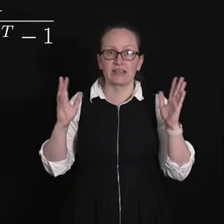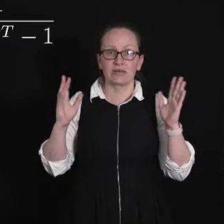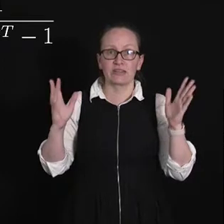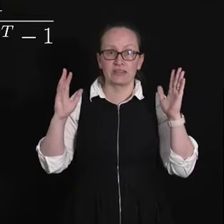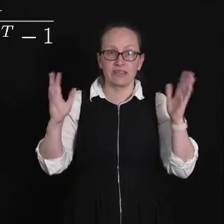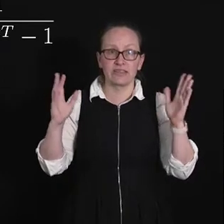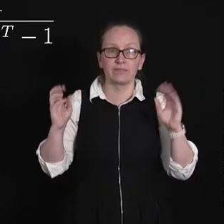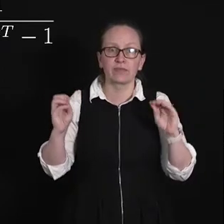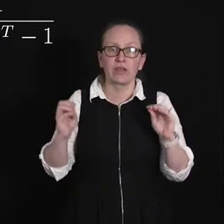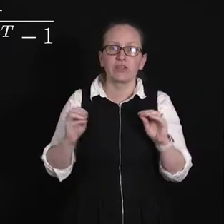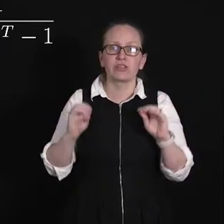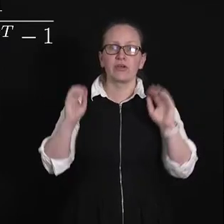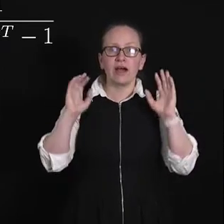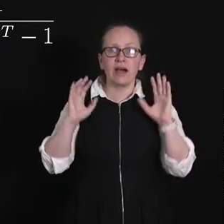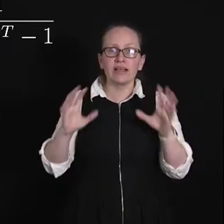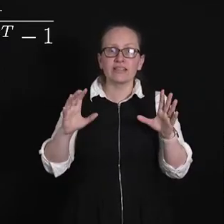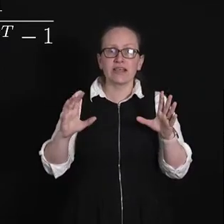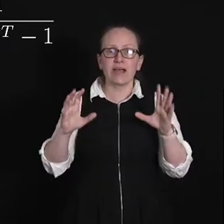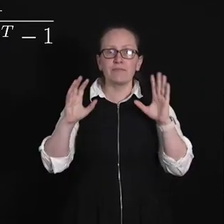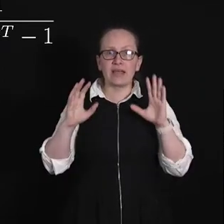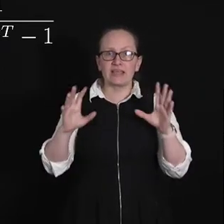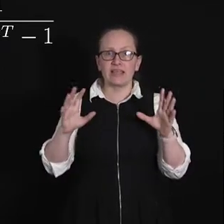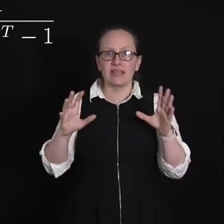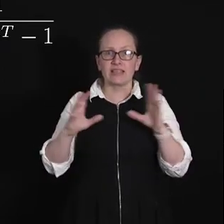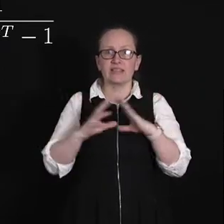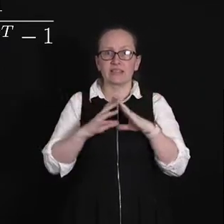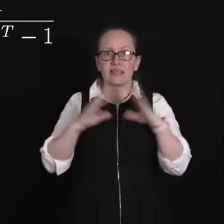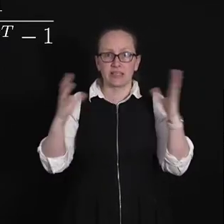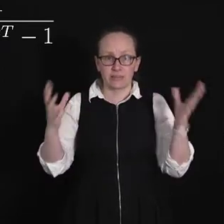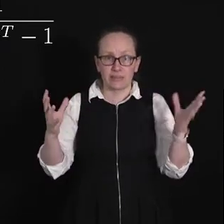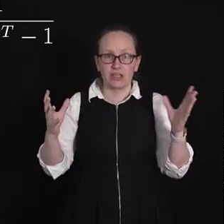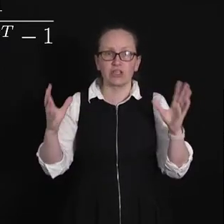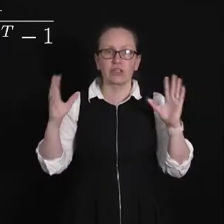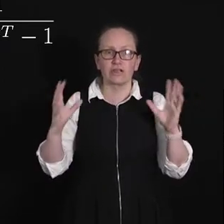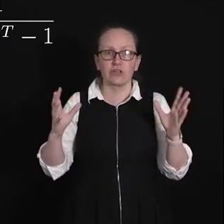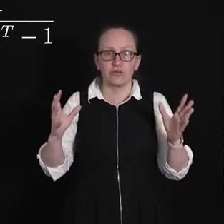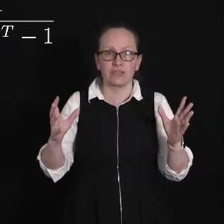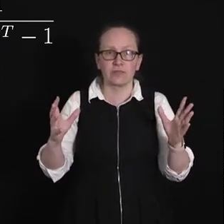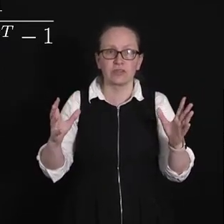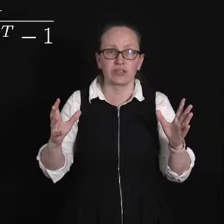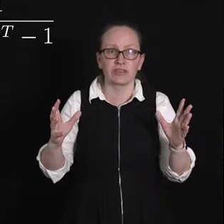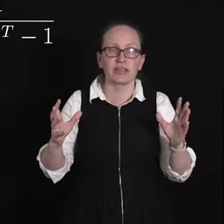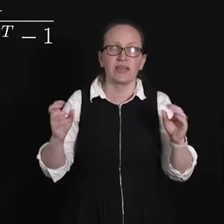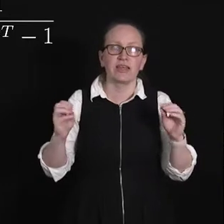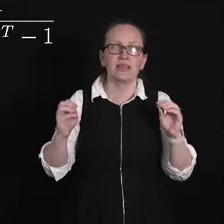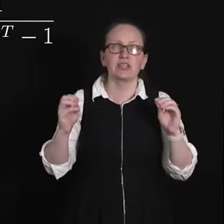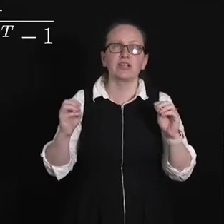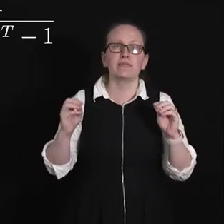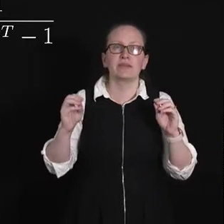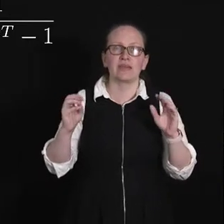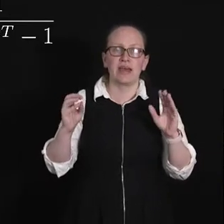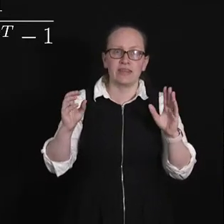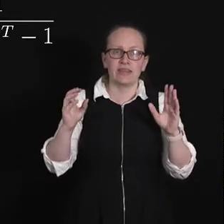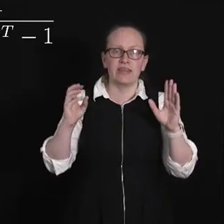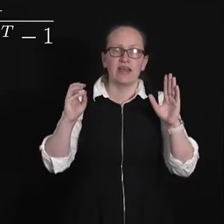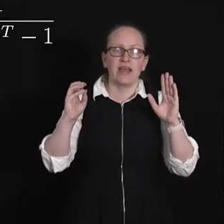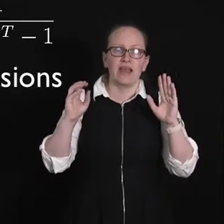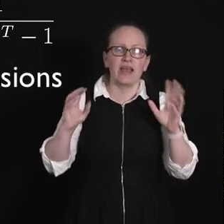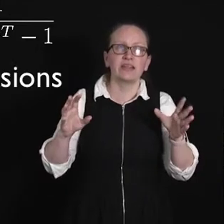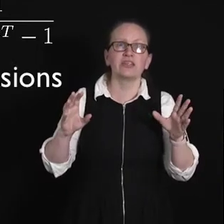it did. So Einstein based his explanation off two assumptions. He assumed that the